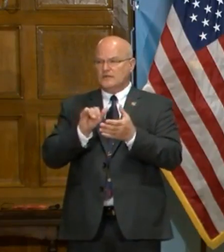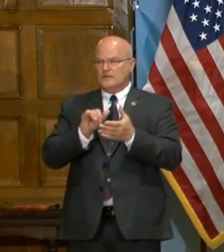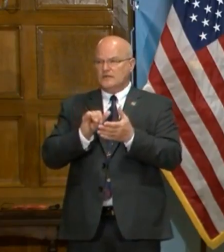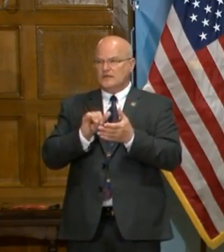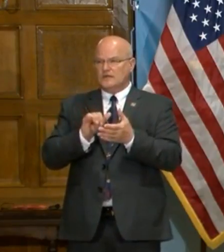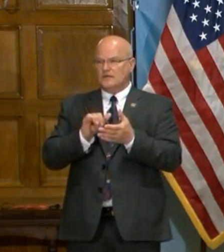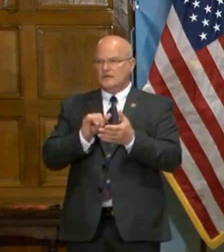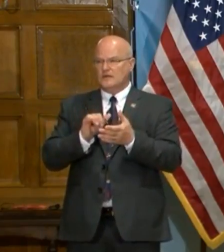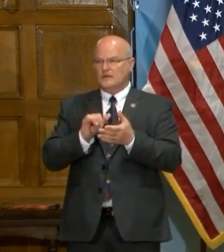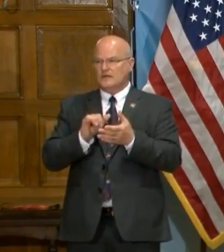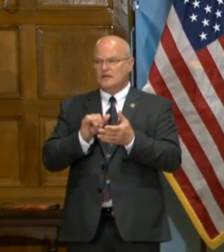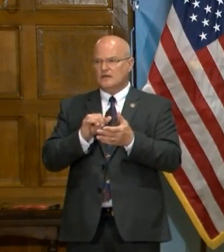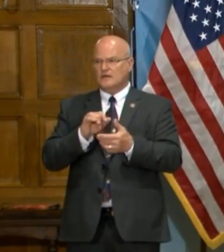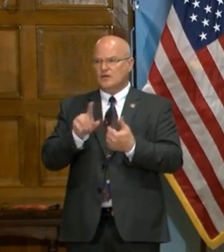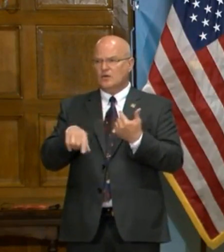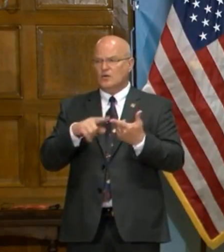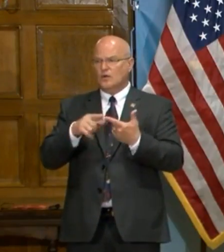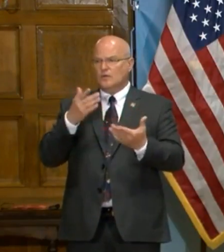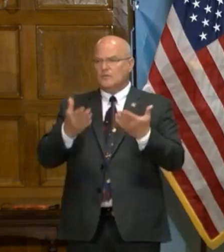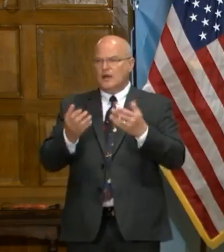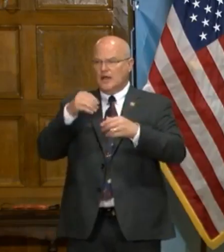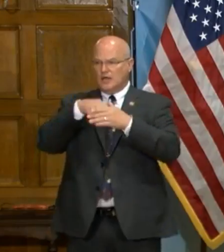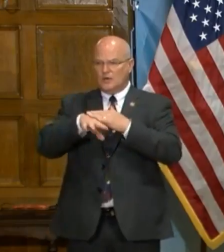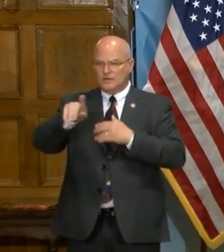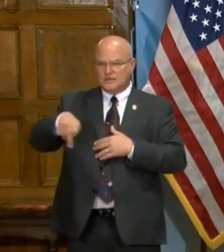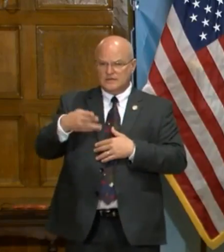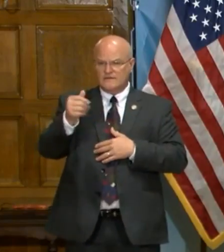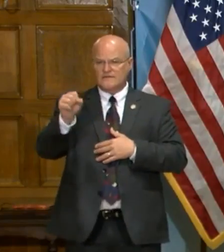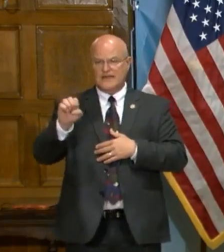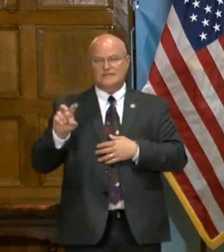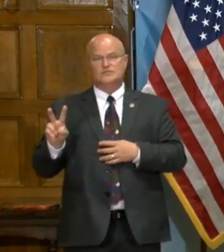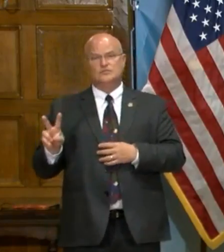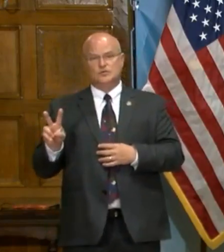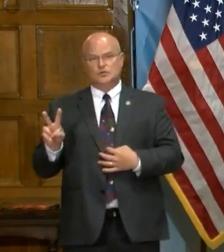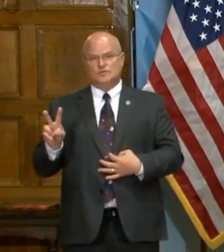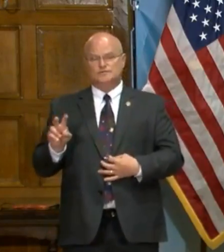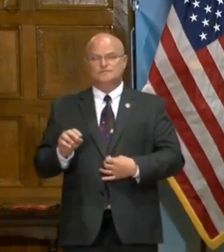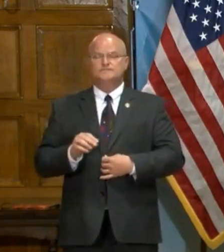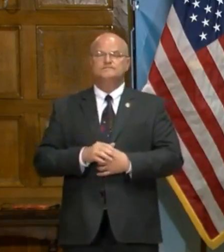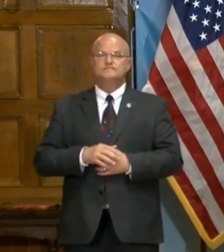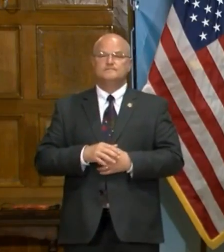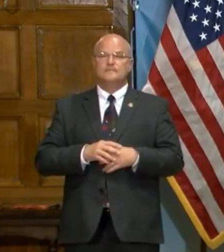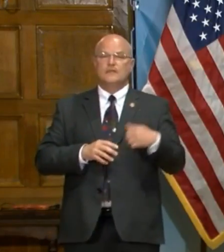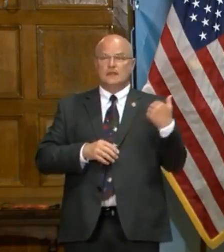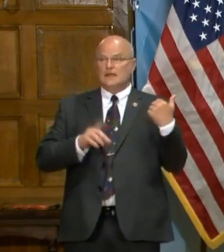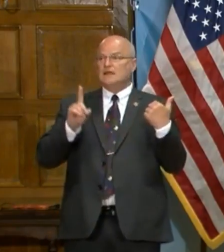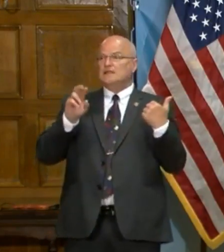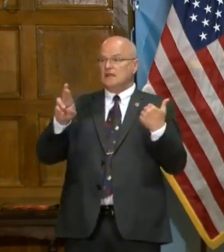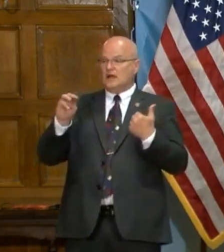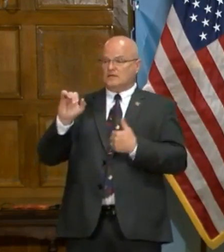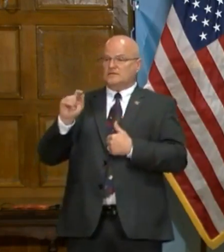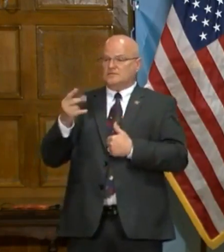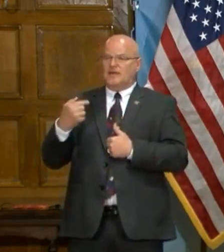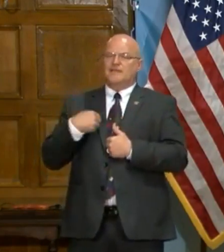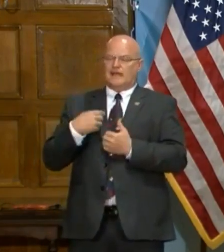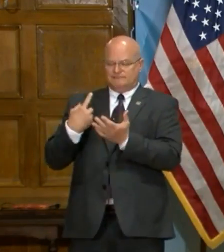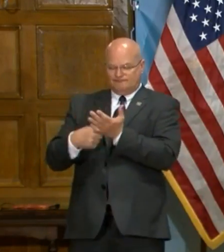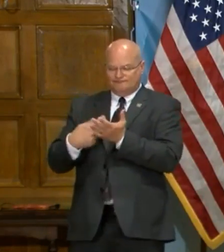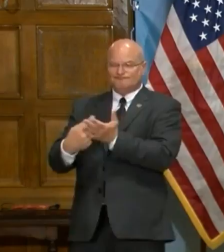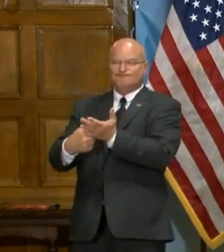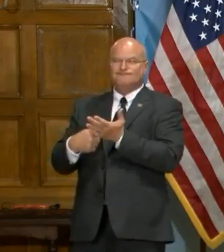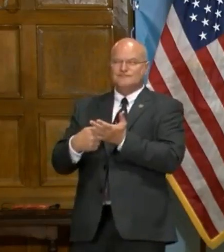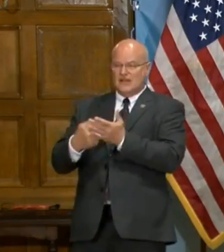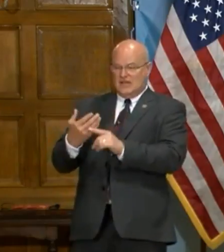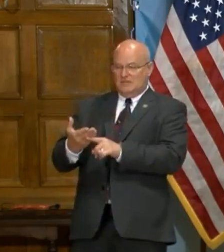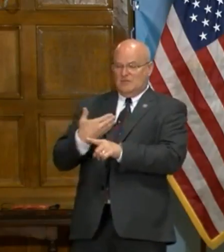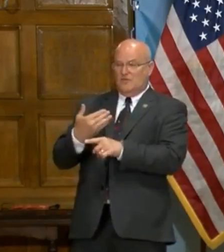when we might go into phase 2? Dr. Smith and I had a conversation about